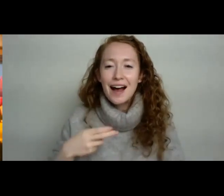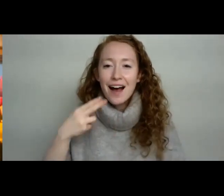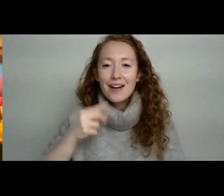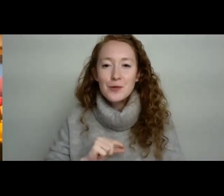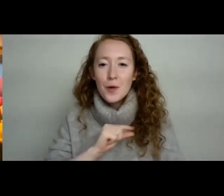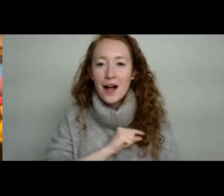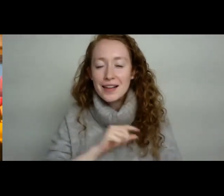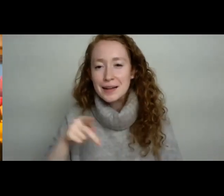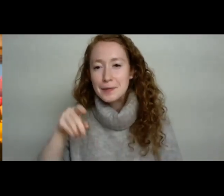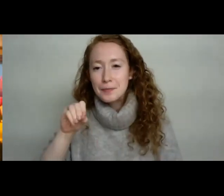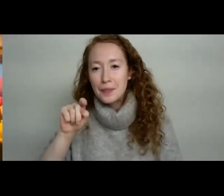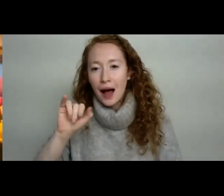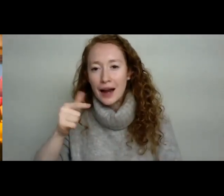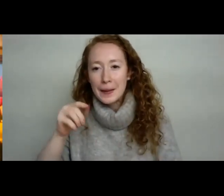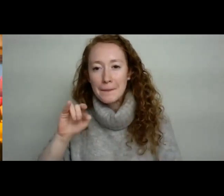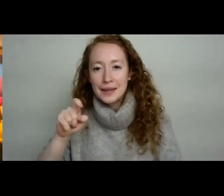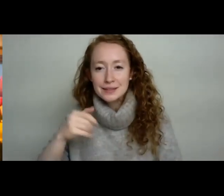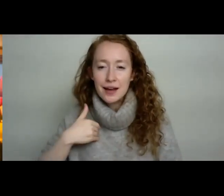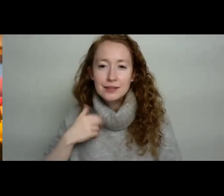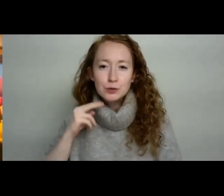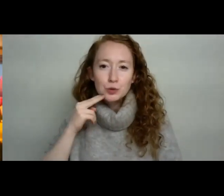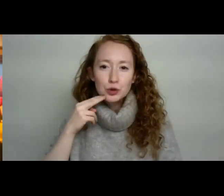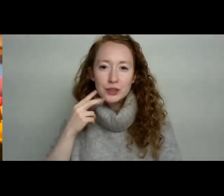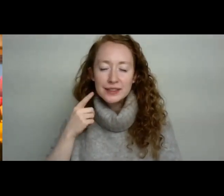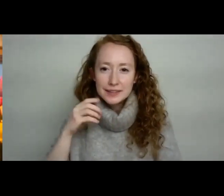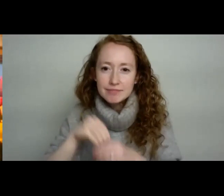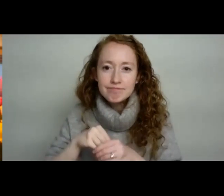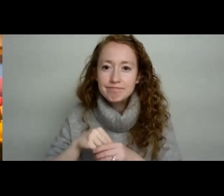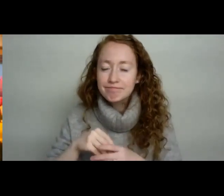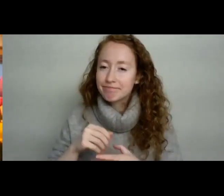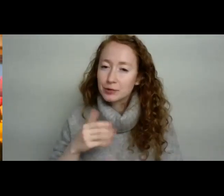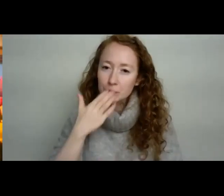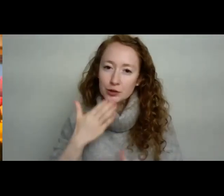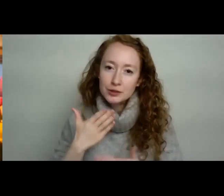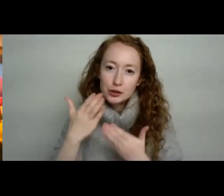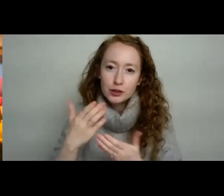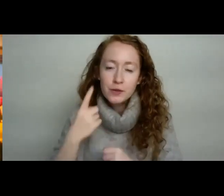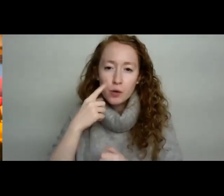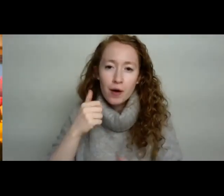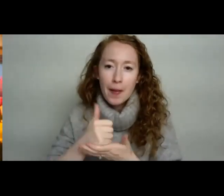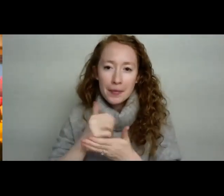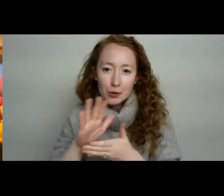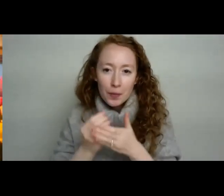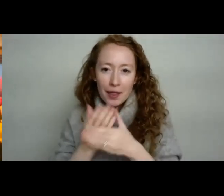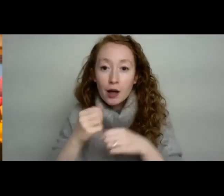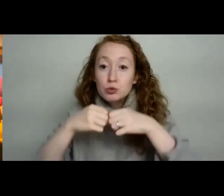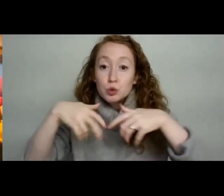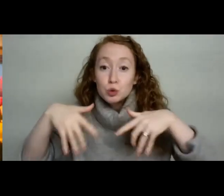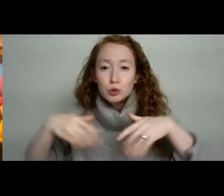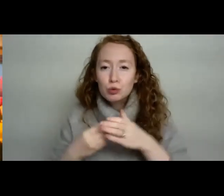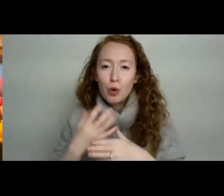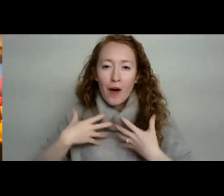friends. So next, I want to talk about damping off for a minute, because these damping